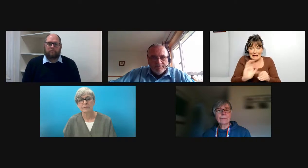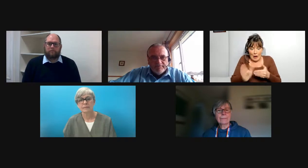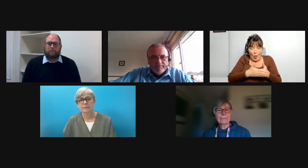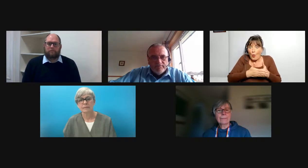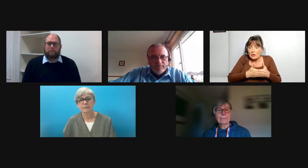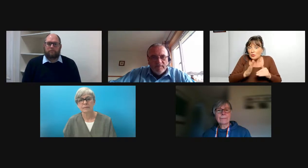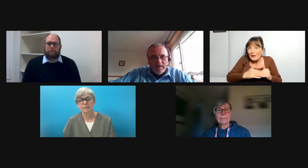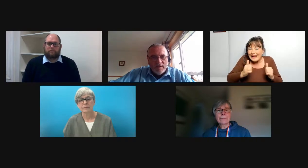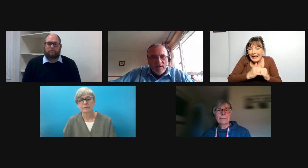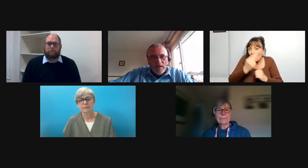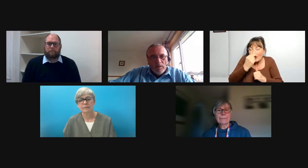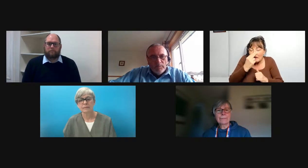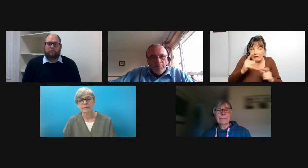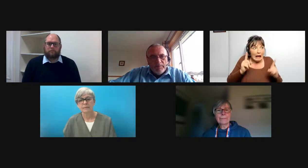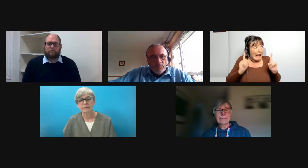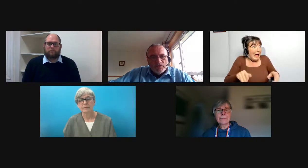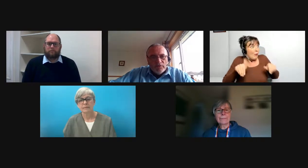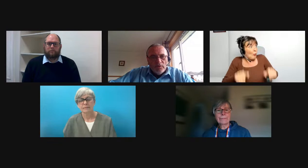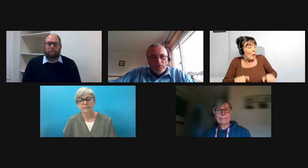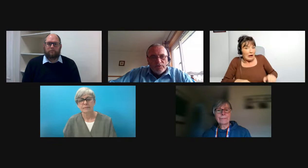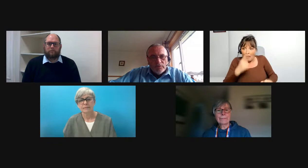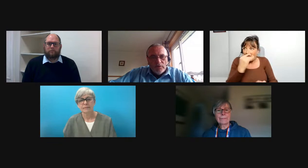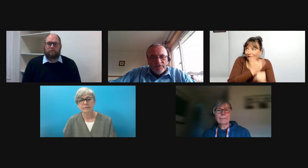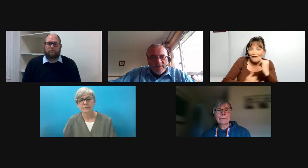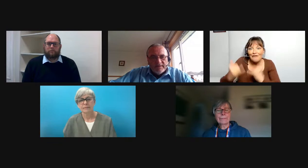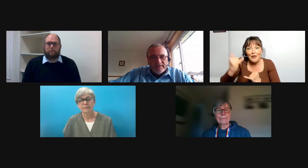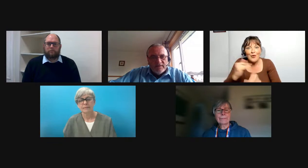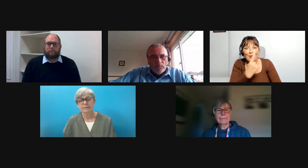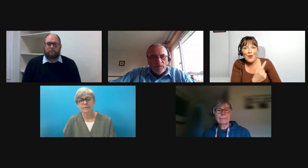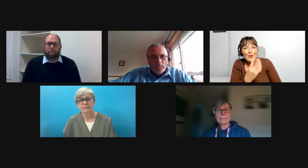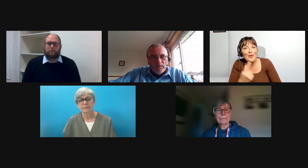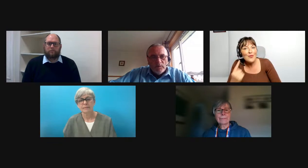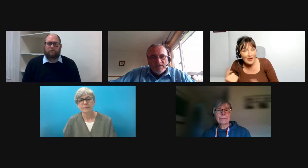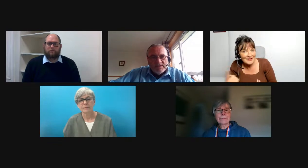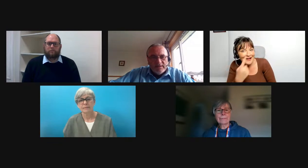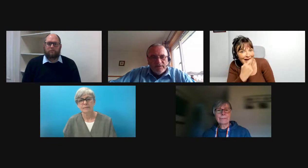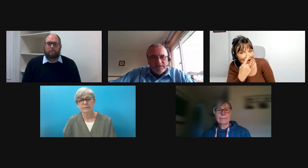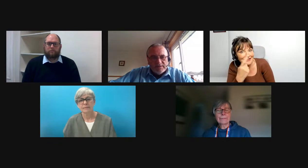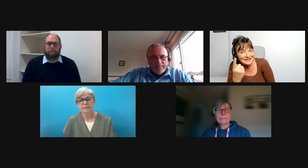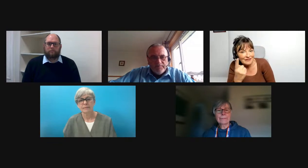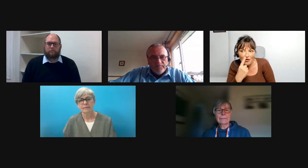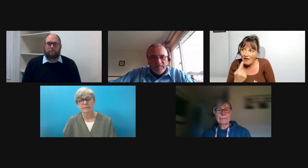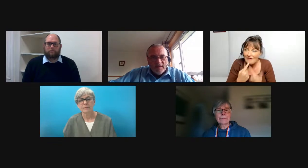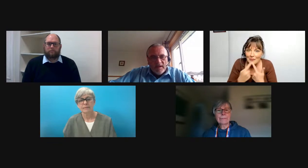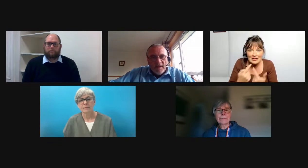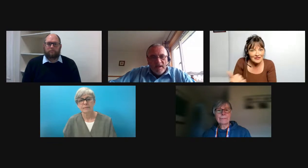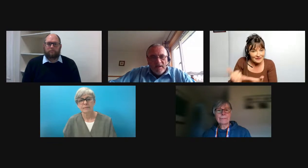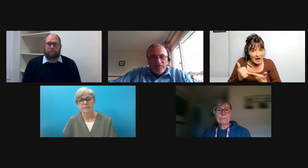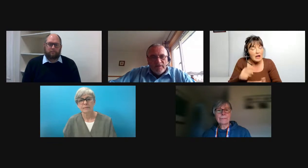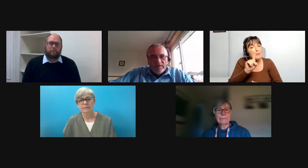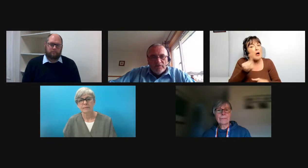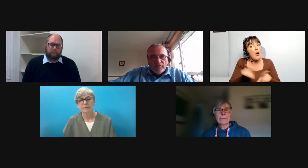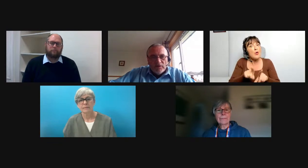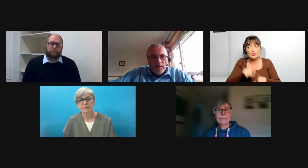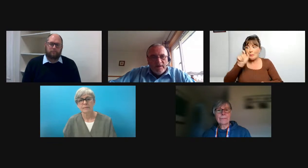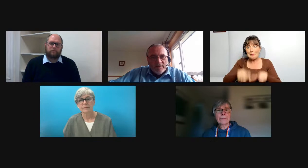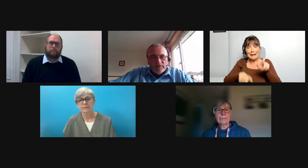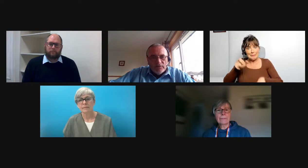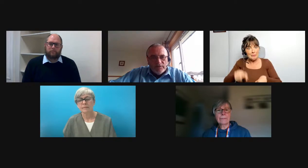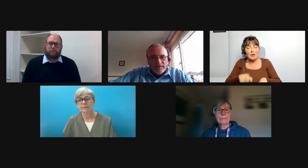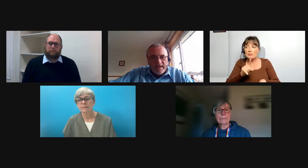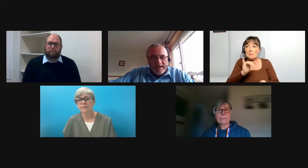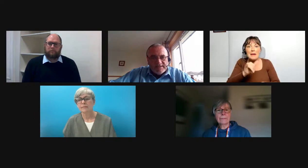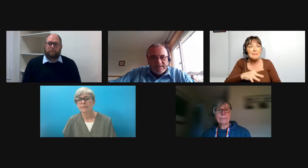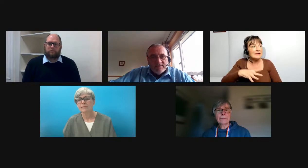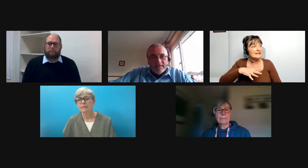opens. But people should also contact the 111 service if they're requiring